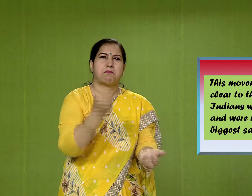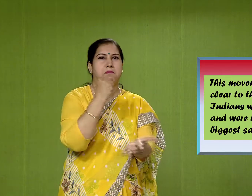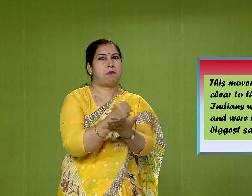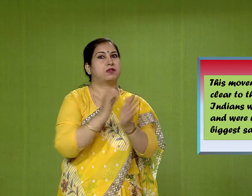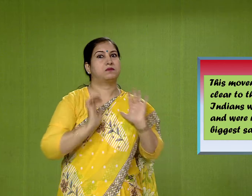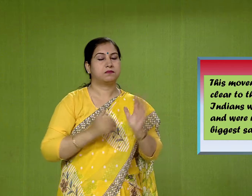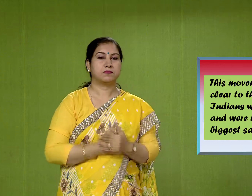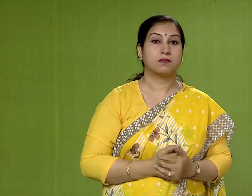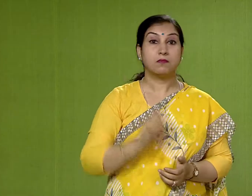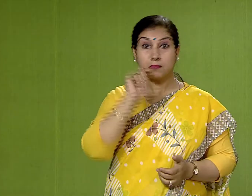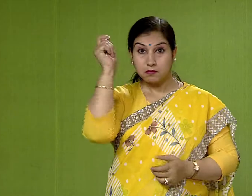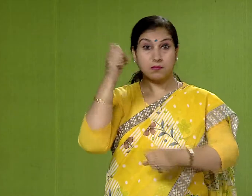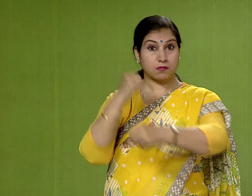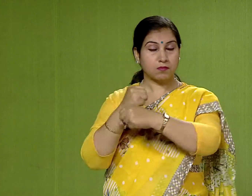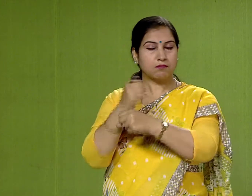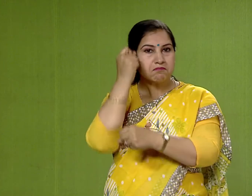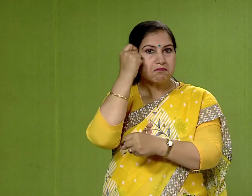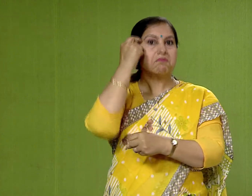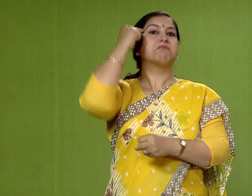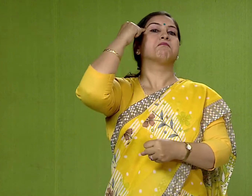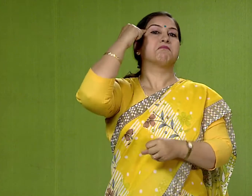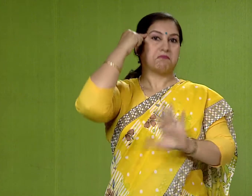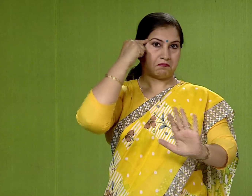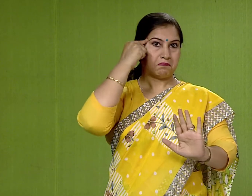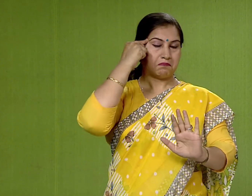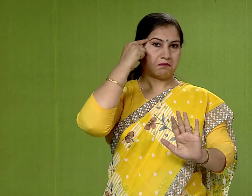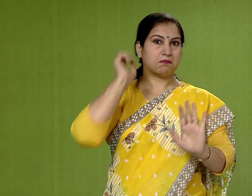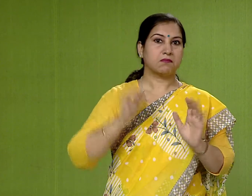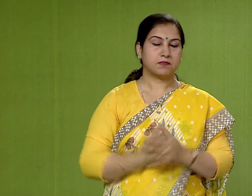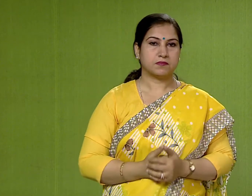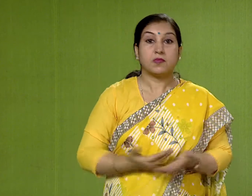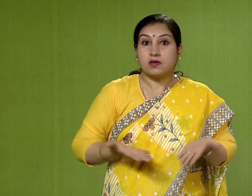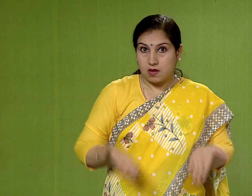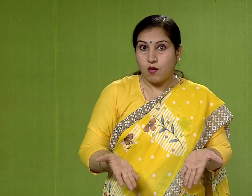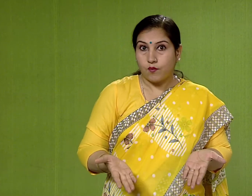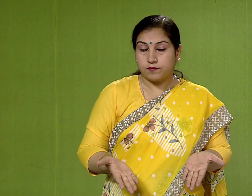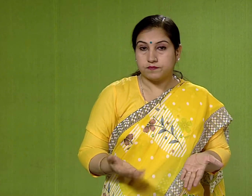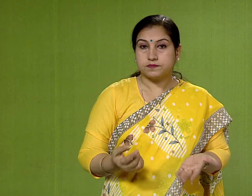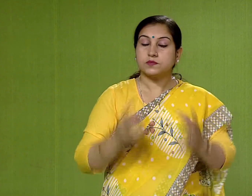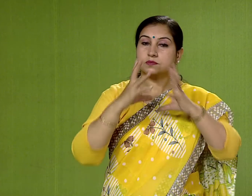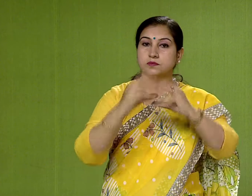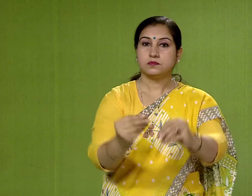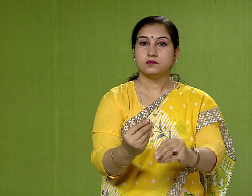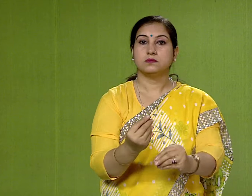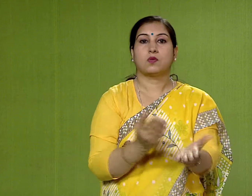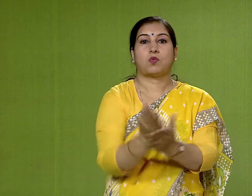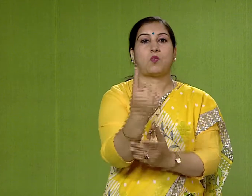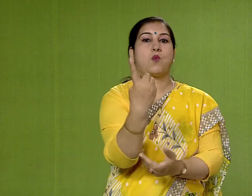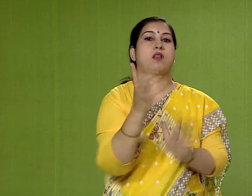The British government also understood that now the only solution was to